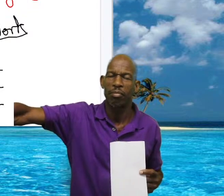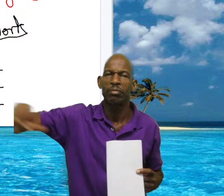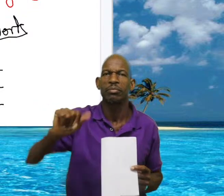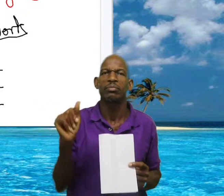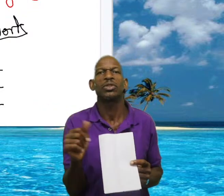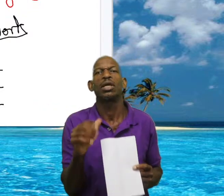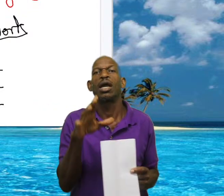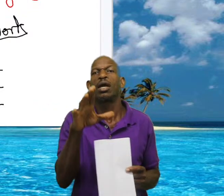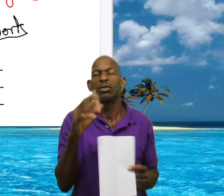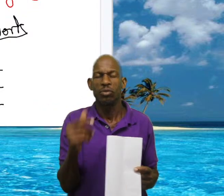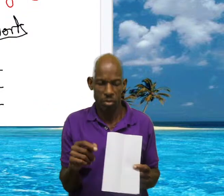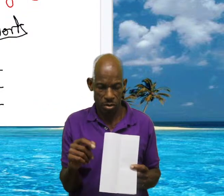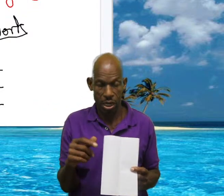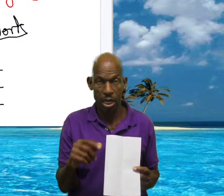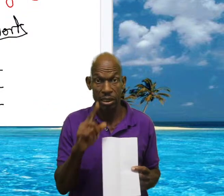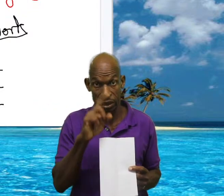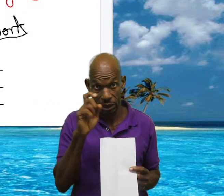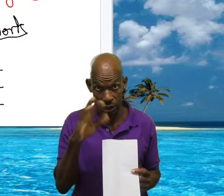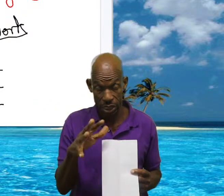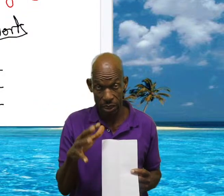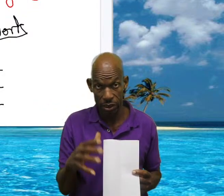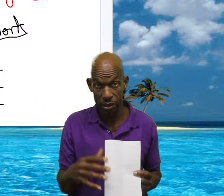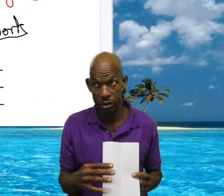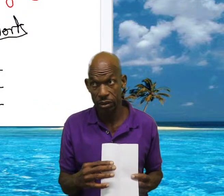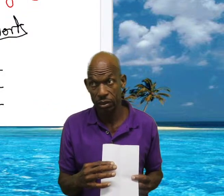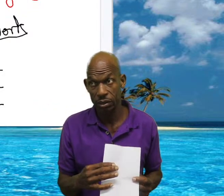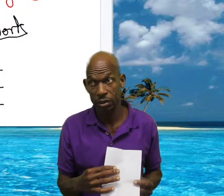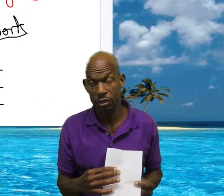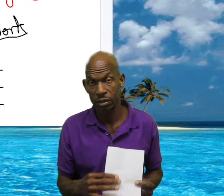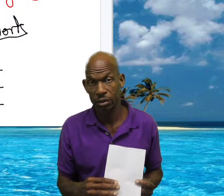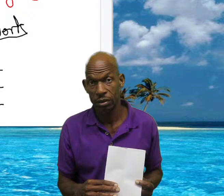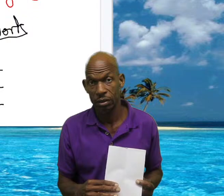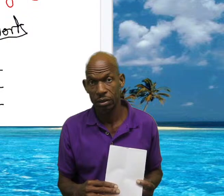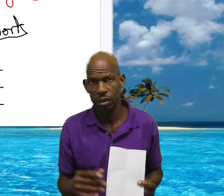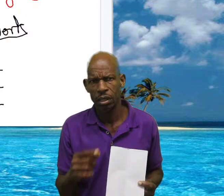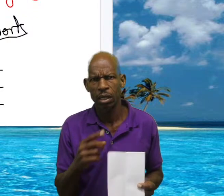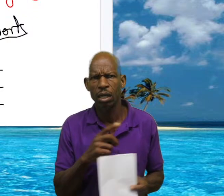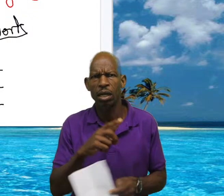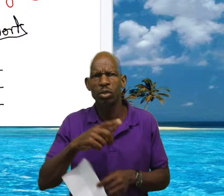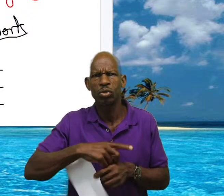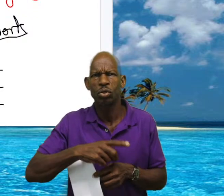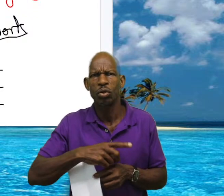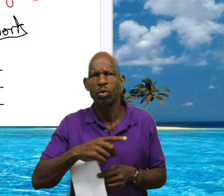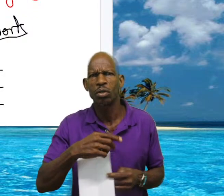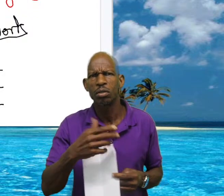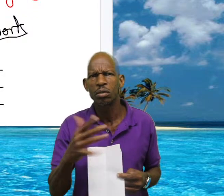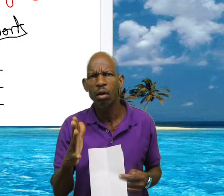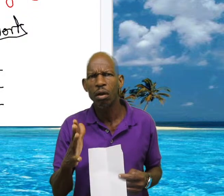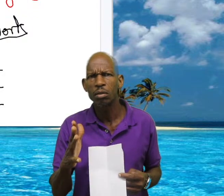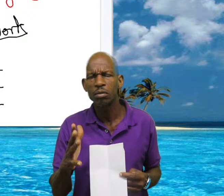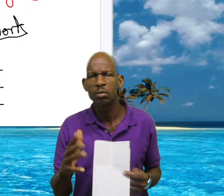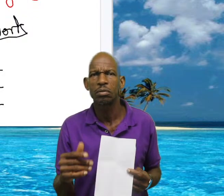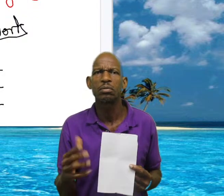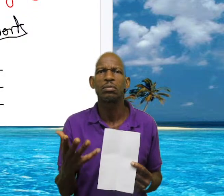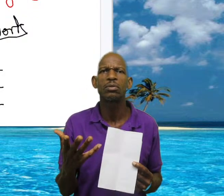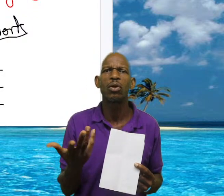it. I saw Derwin came off a little bit. Is he still there? All right. Right, so you're going to